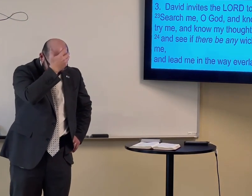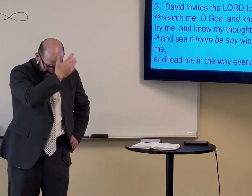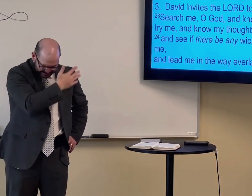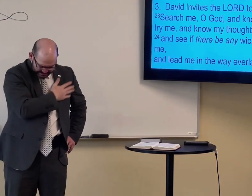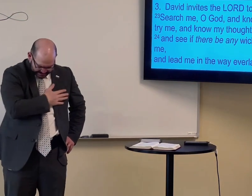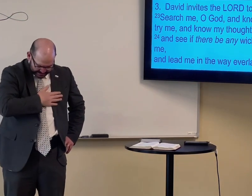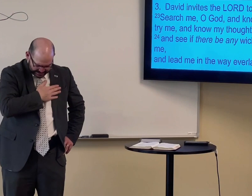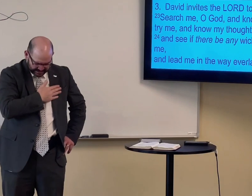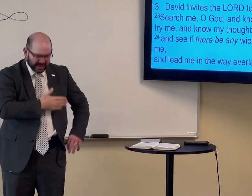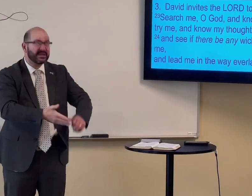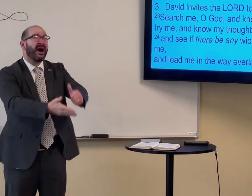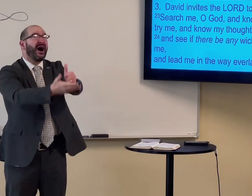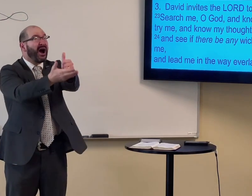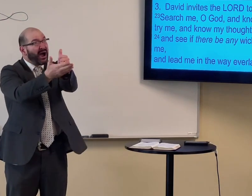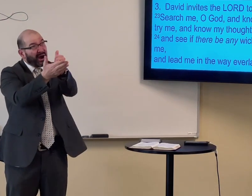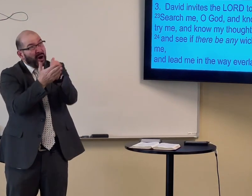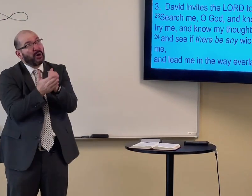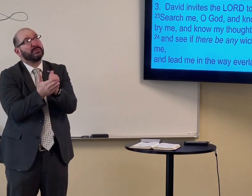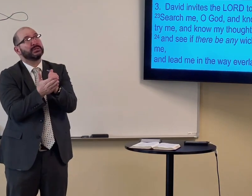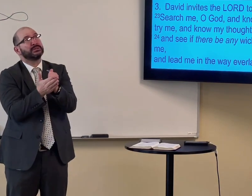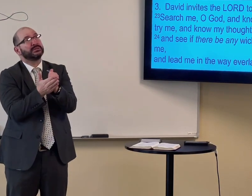God, help me, please.